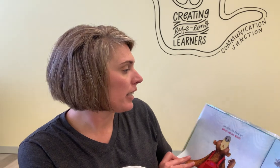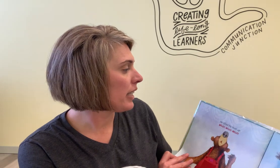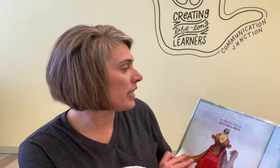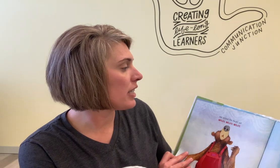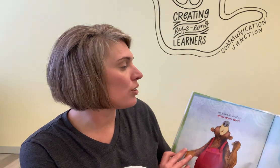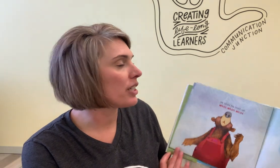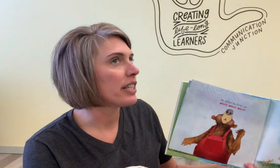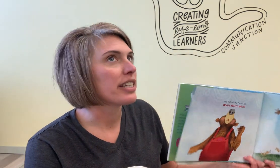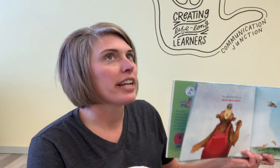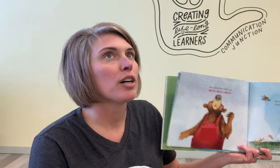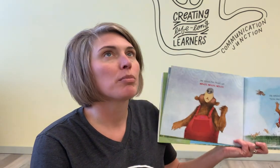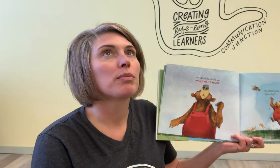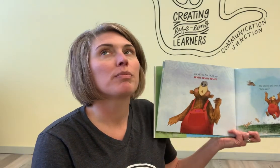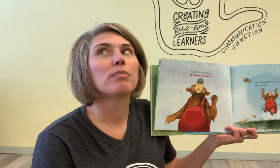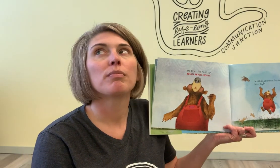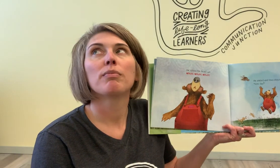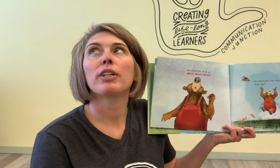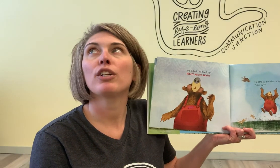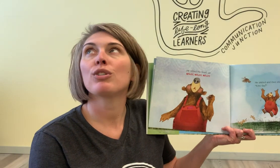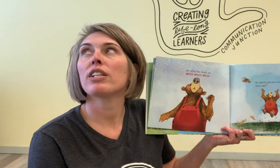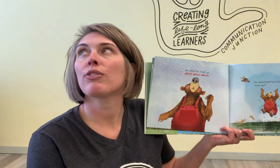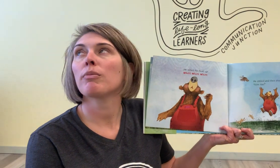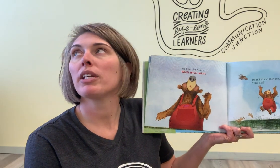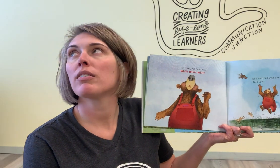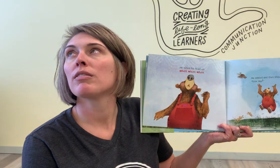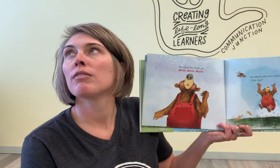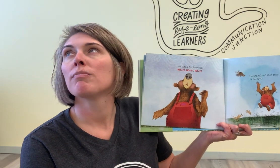He tilted his head up. Can you sniff with me?